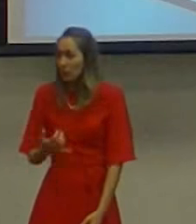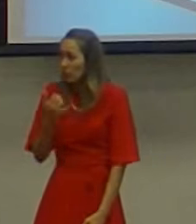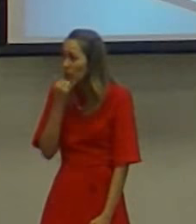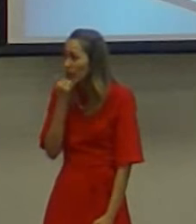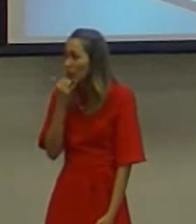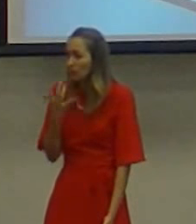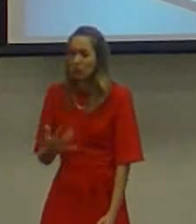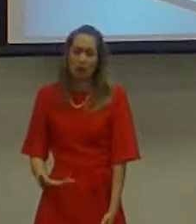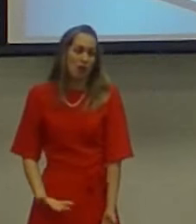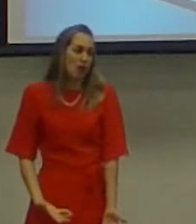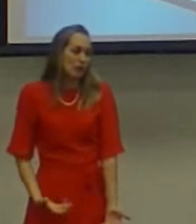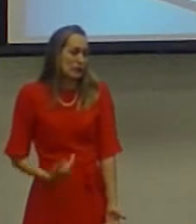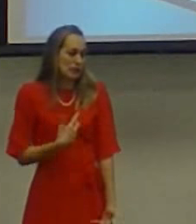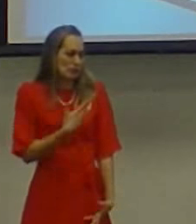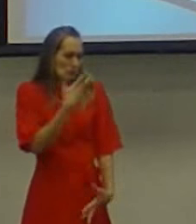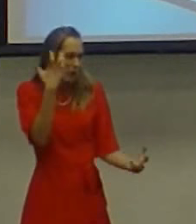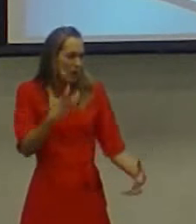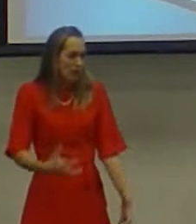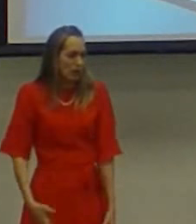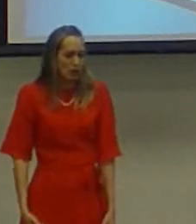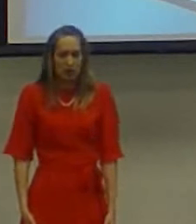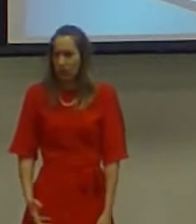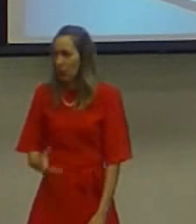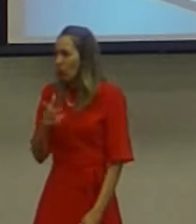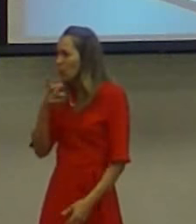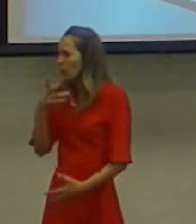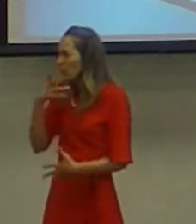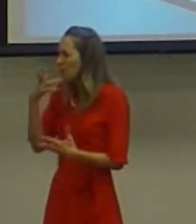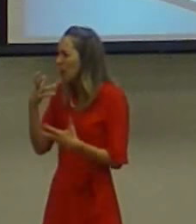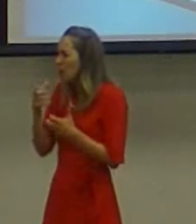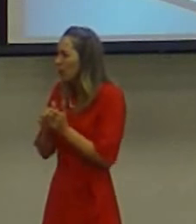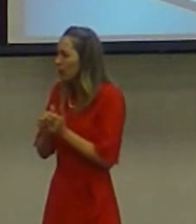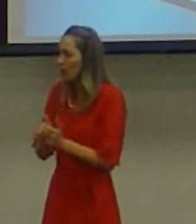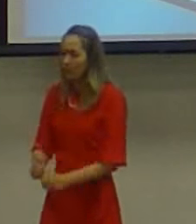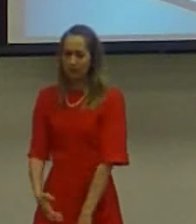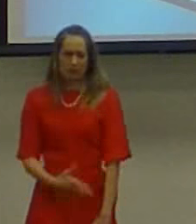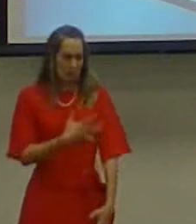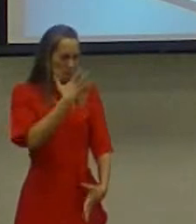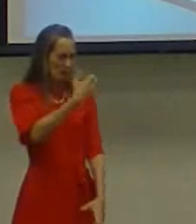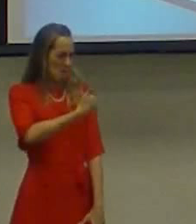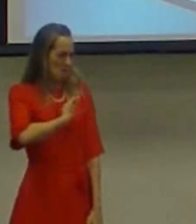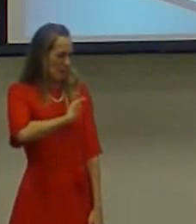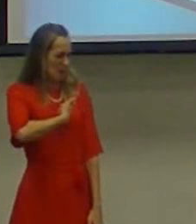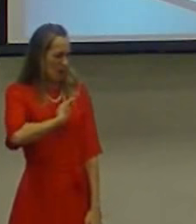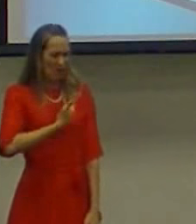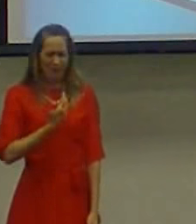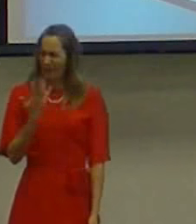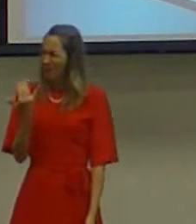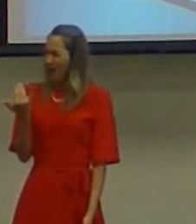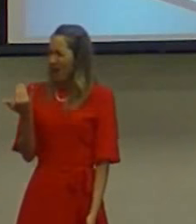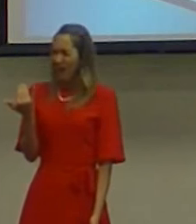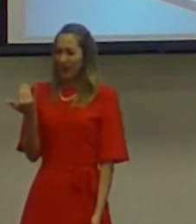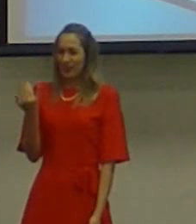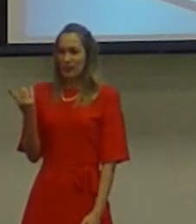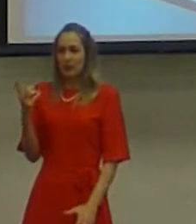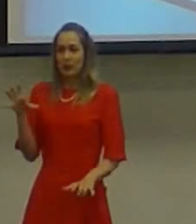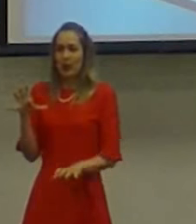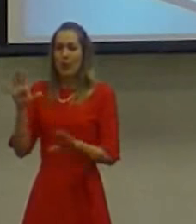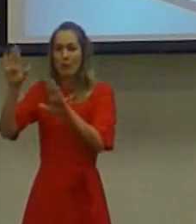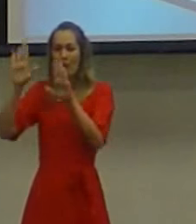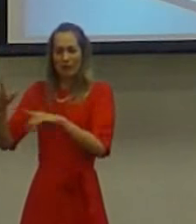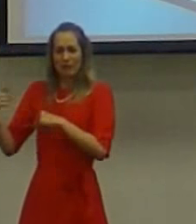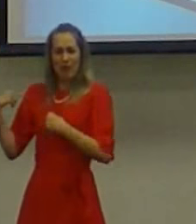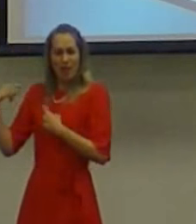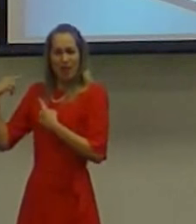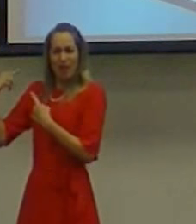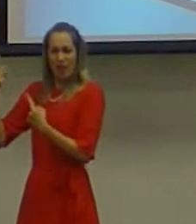"No, I'm mad." I said, "Well, who are you mad at?" She goes, "I'm mad at myself." I said, "Why?" She had been doing great all that time, and I'm